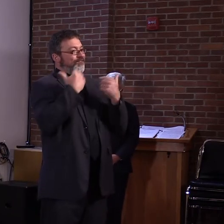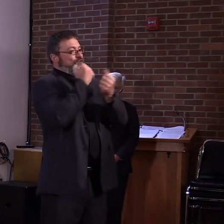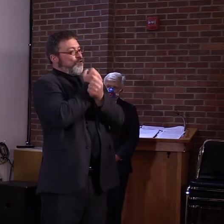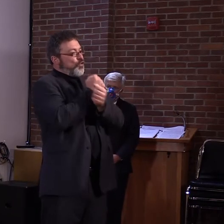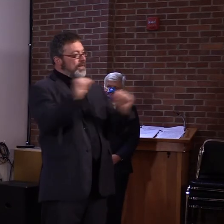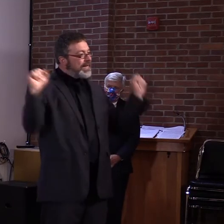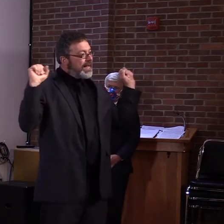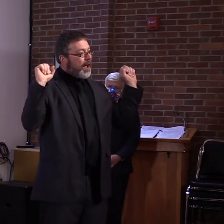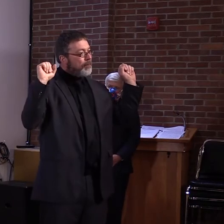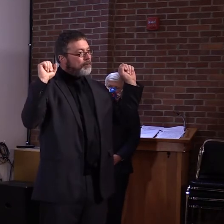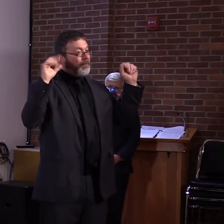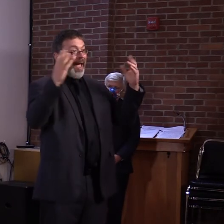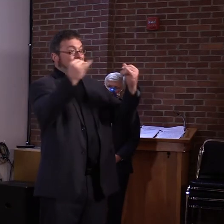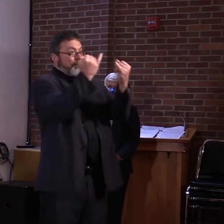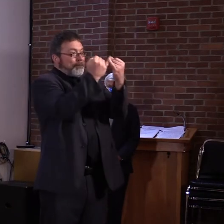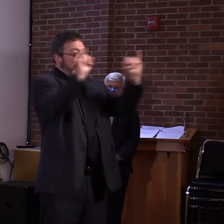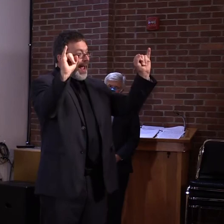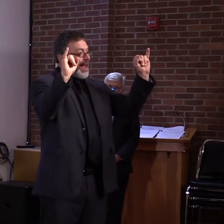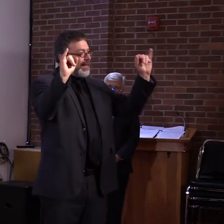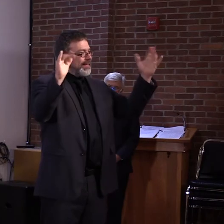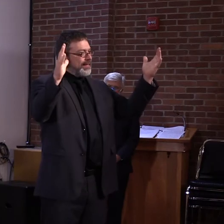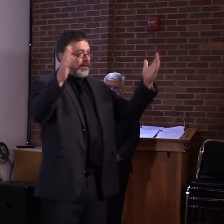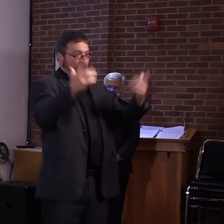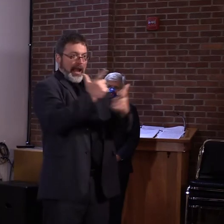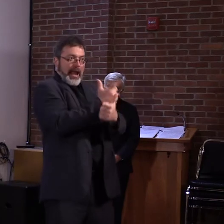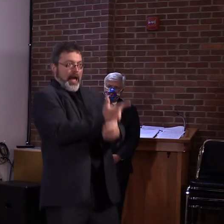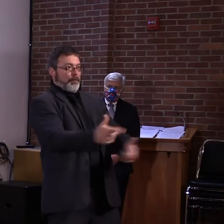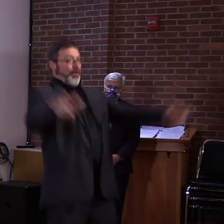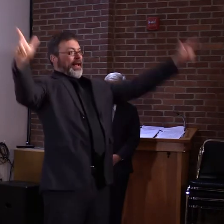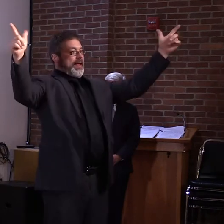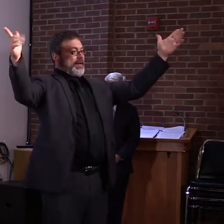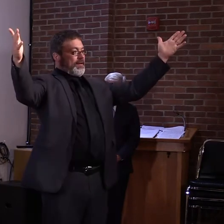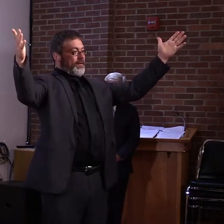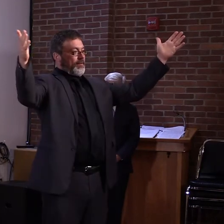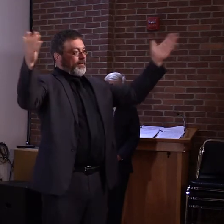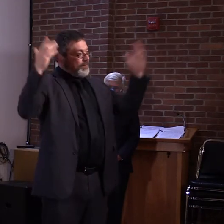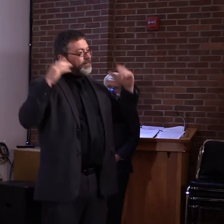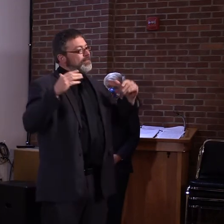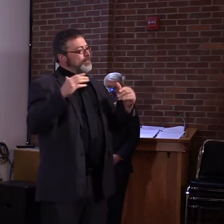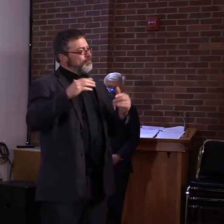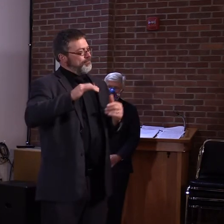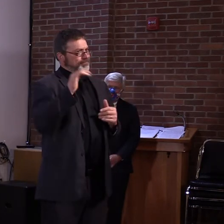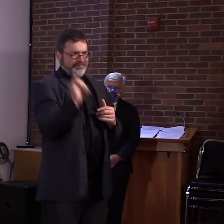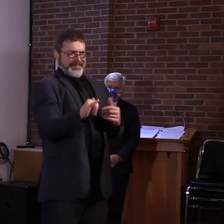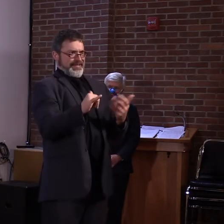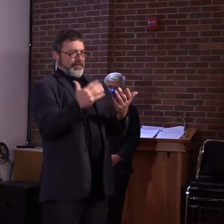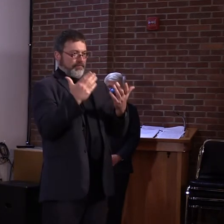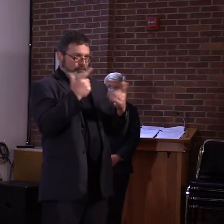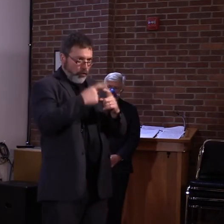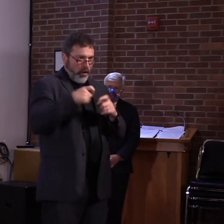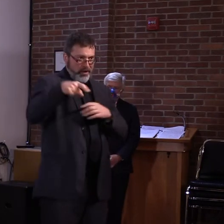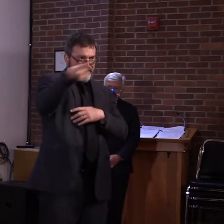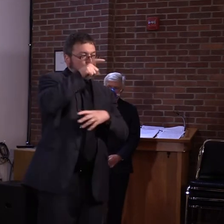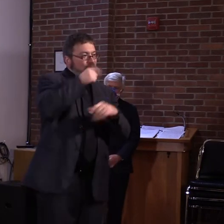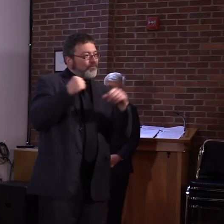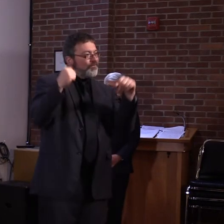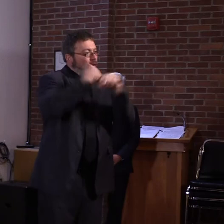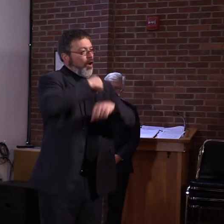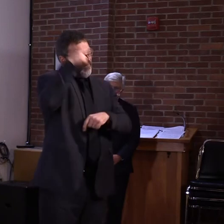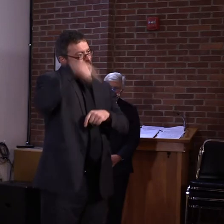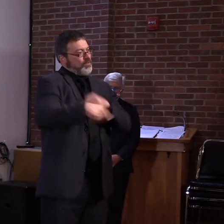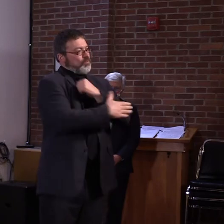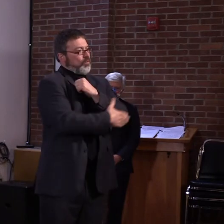and liberties that we sometimes take for granted. So again, I take great exception to that. I have not